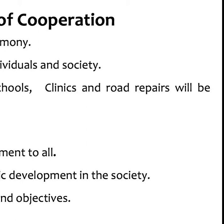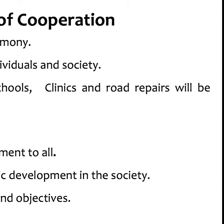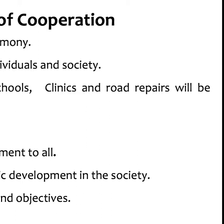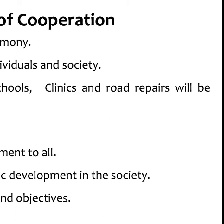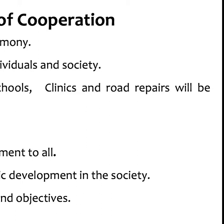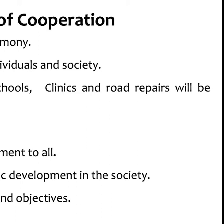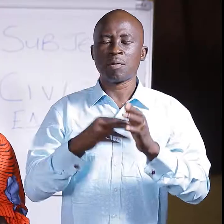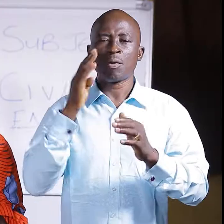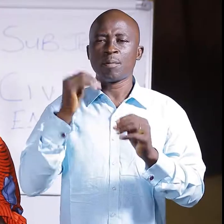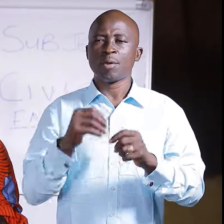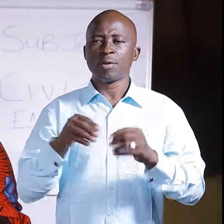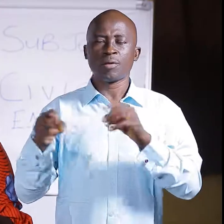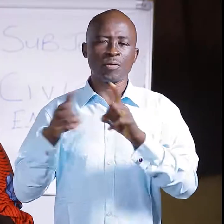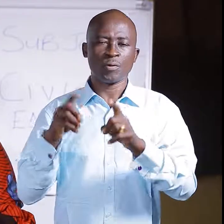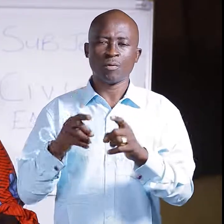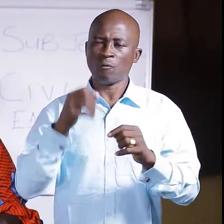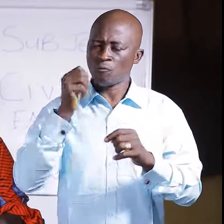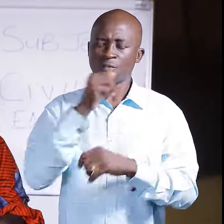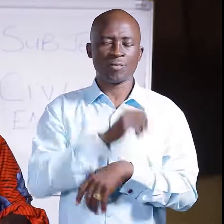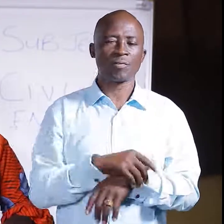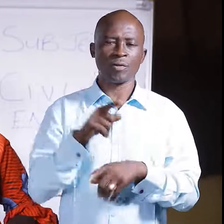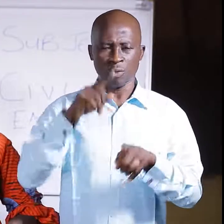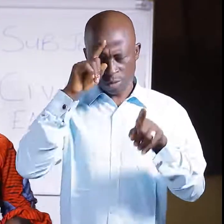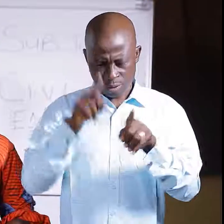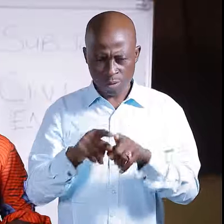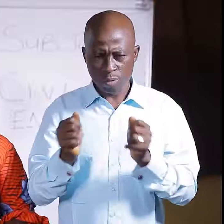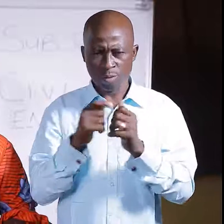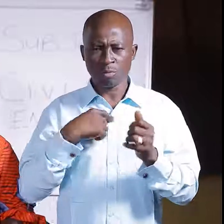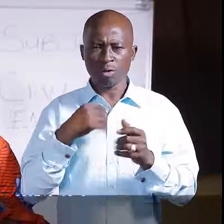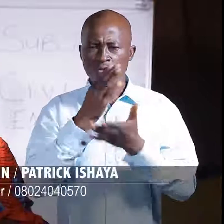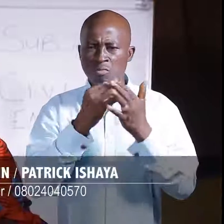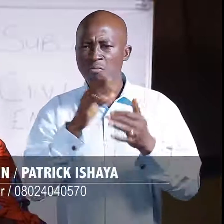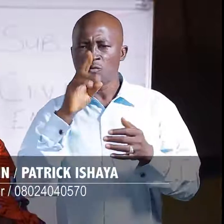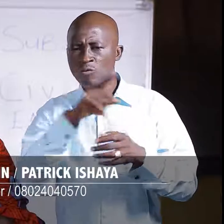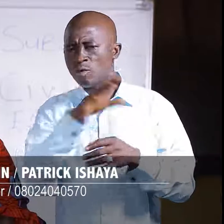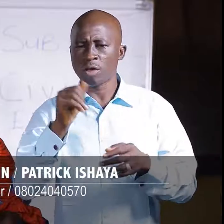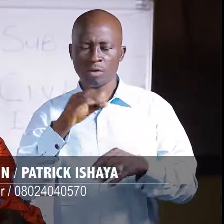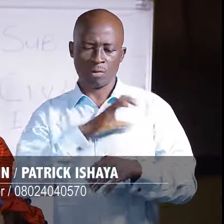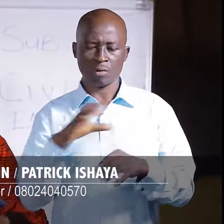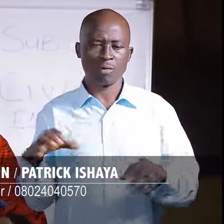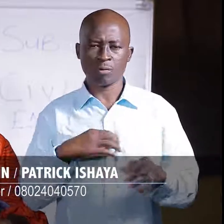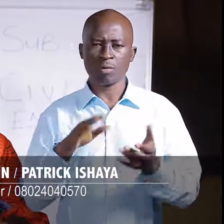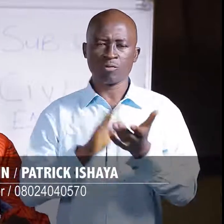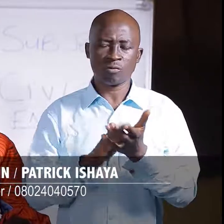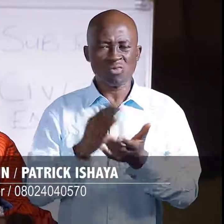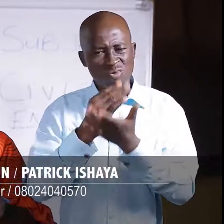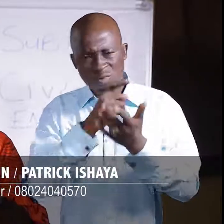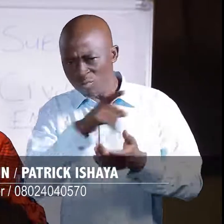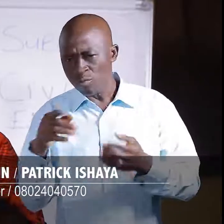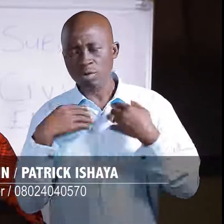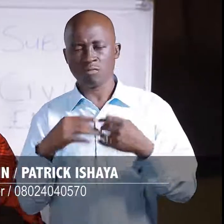attained easily. You agree with me, some of you are even in community schools. Some of you have